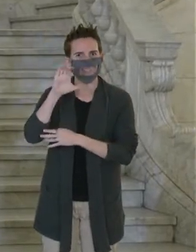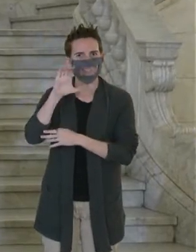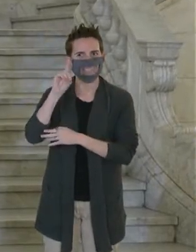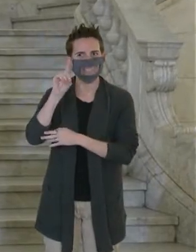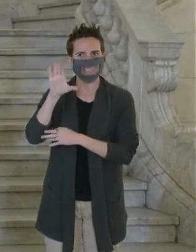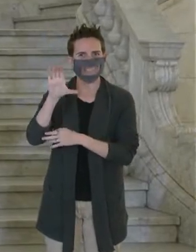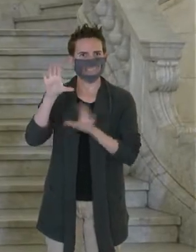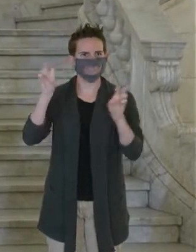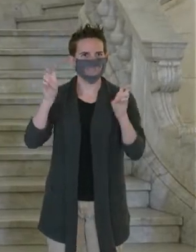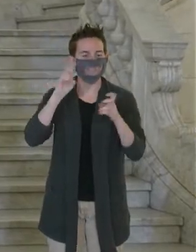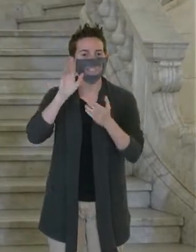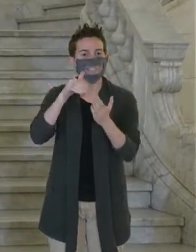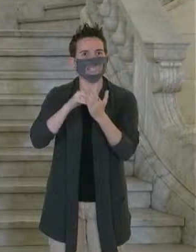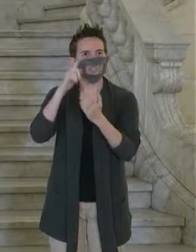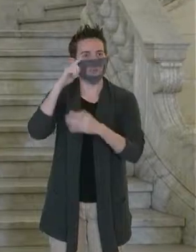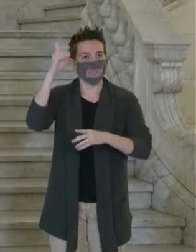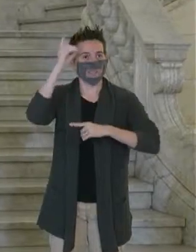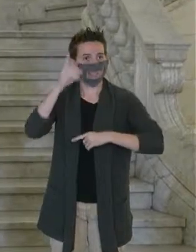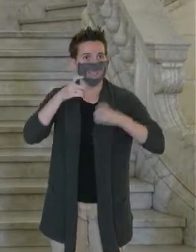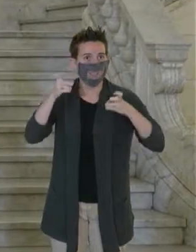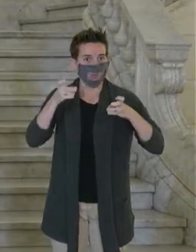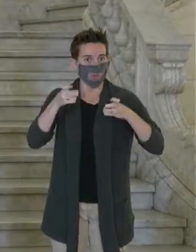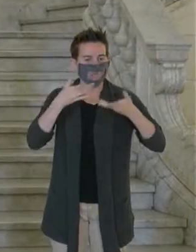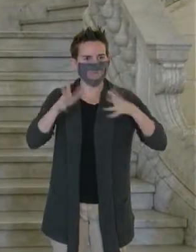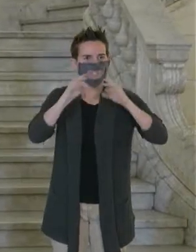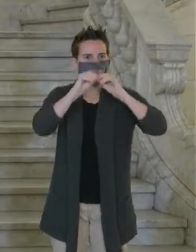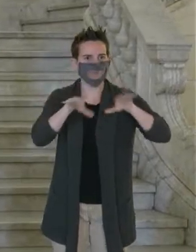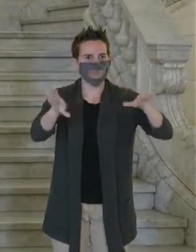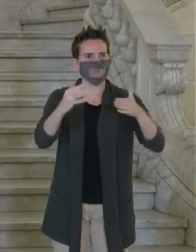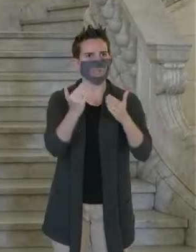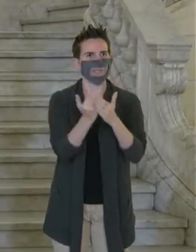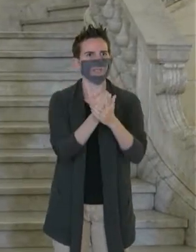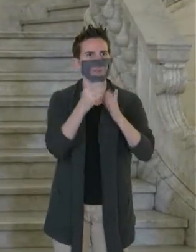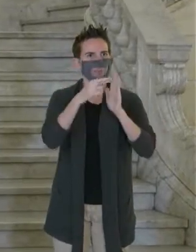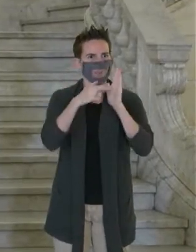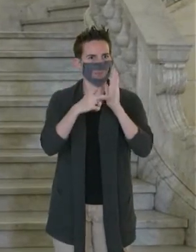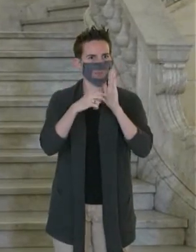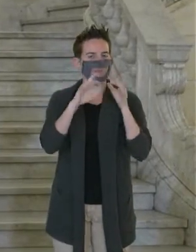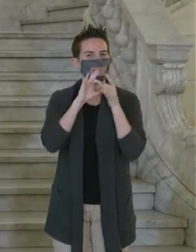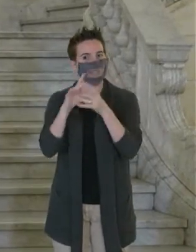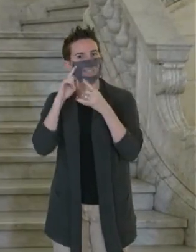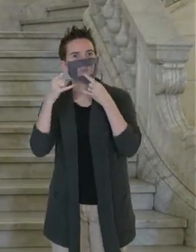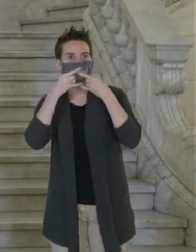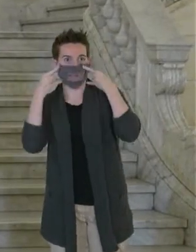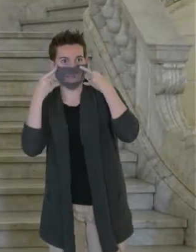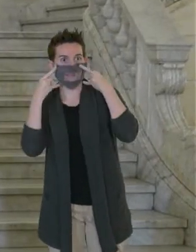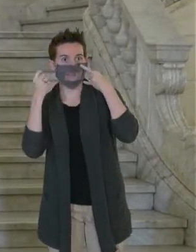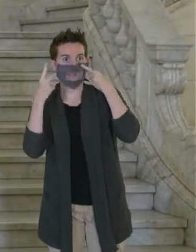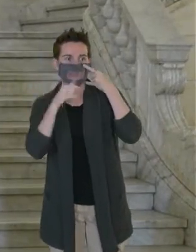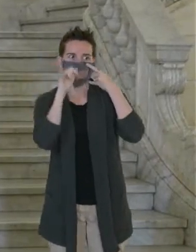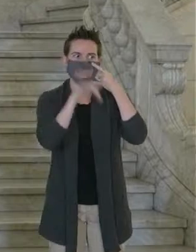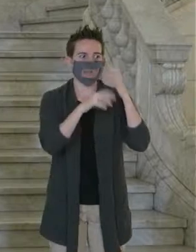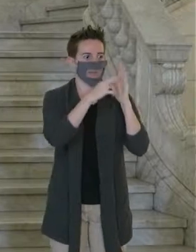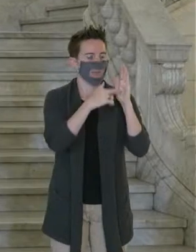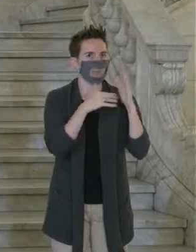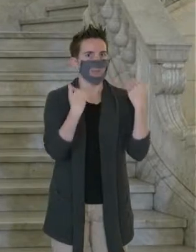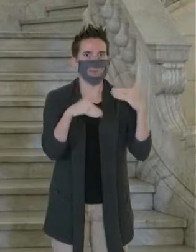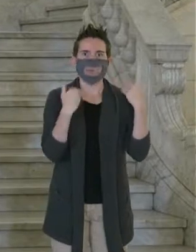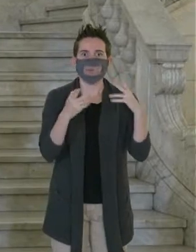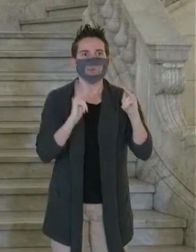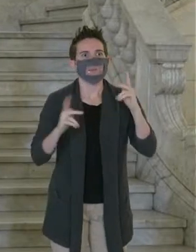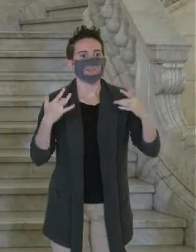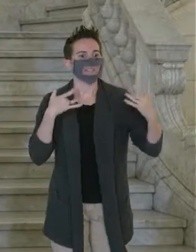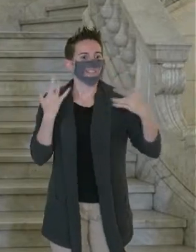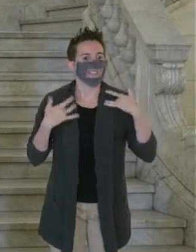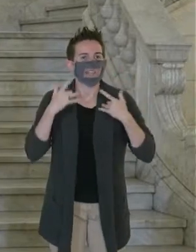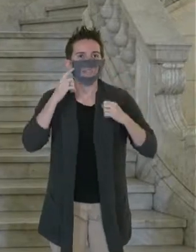Disease Control released a new health advisory regarding the need to wear masks. While this is a welcome and exciting